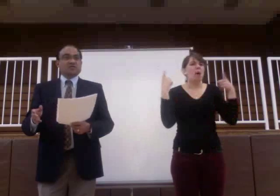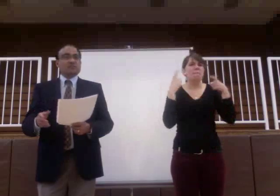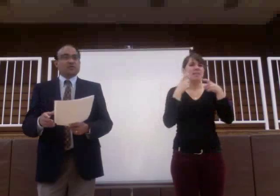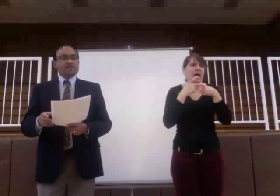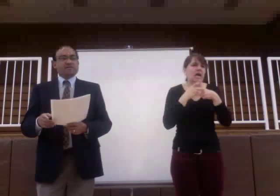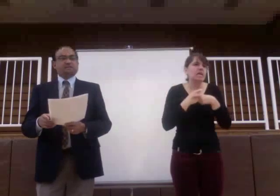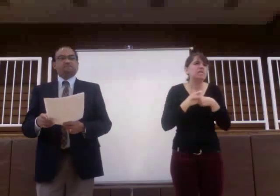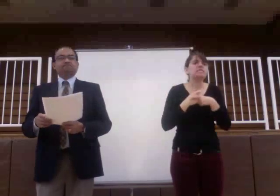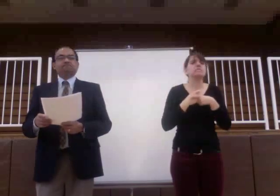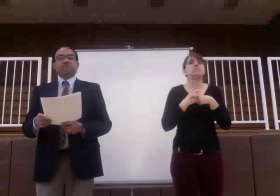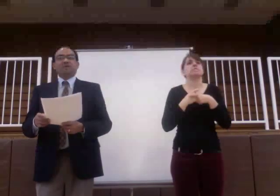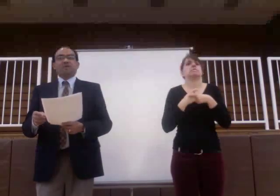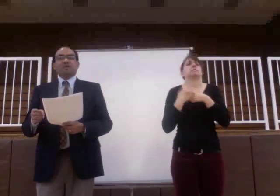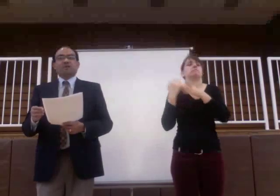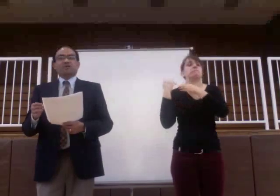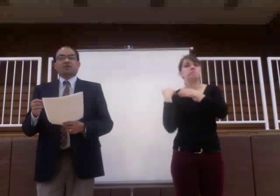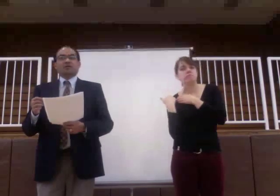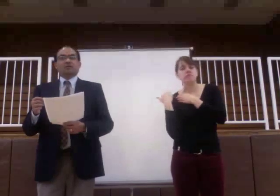burdensome procedure.